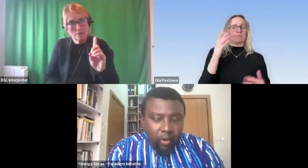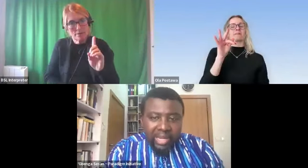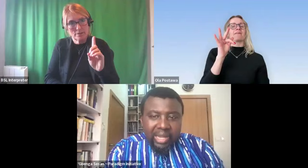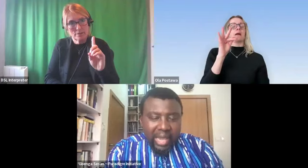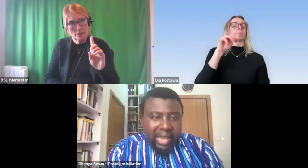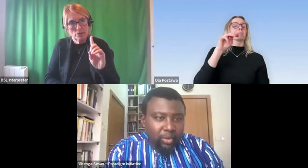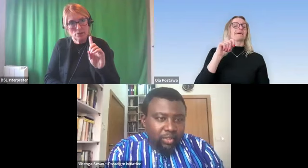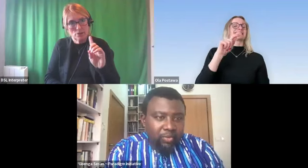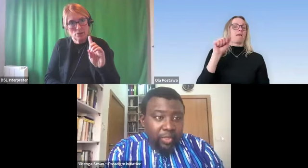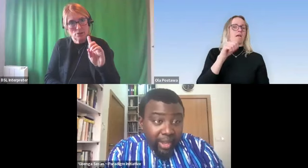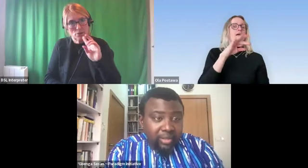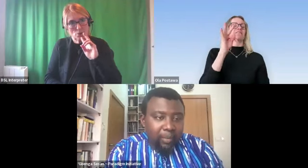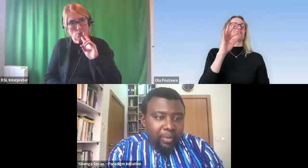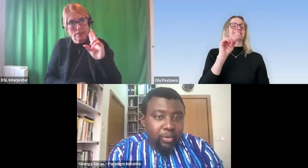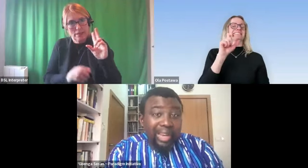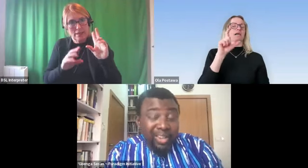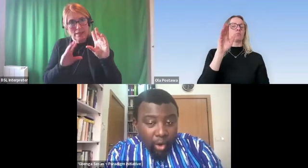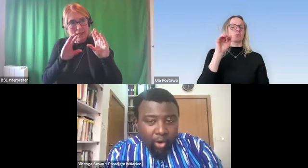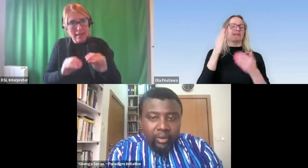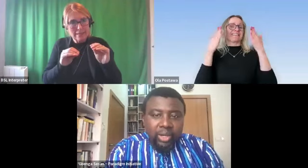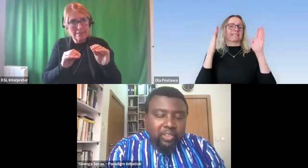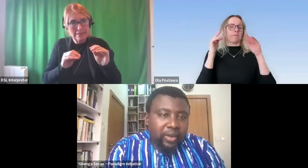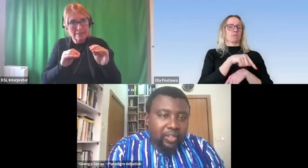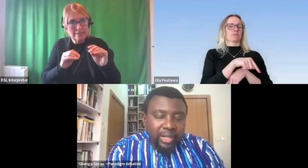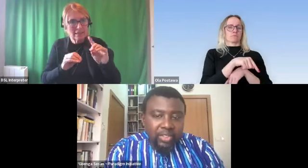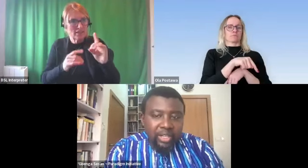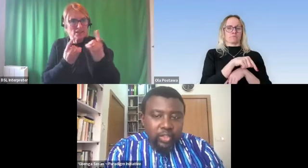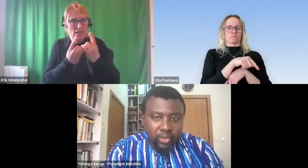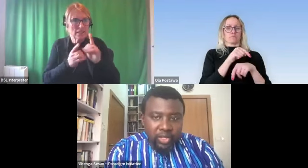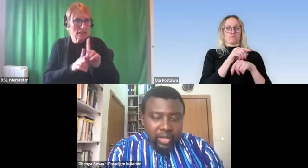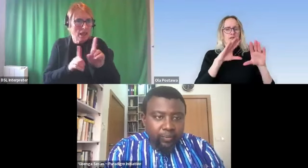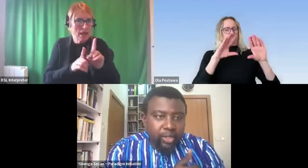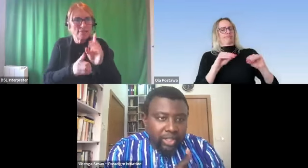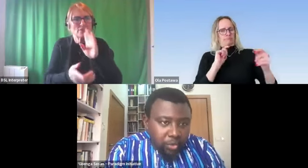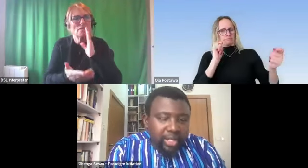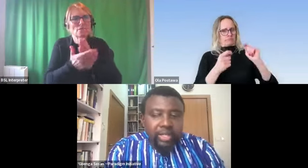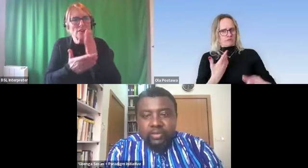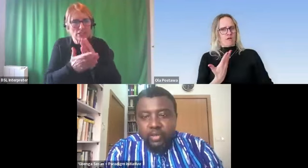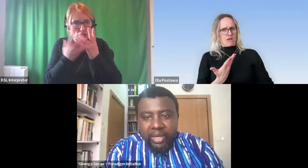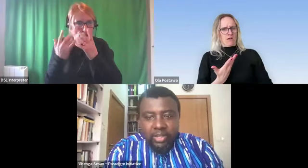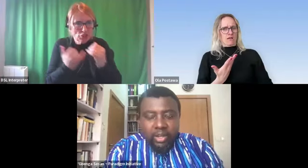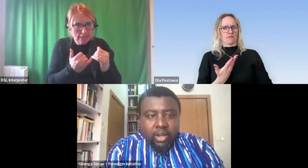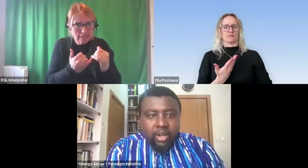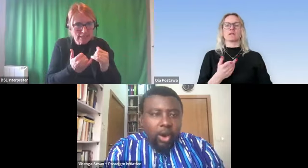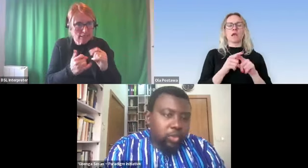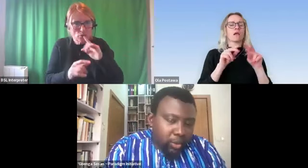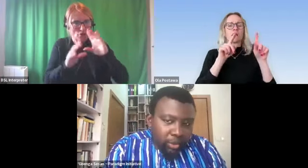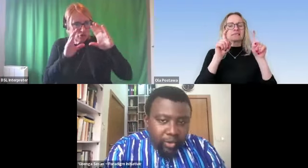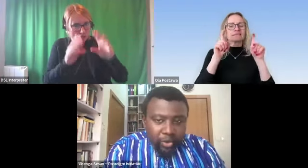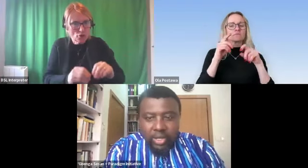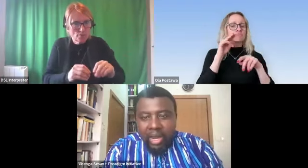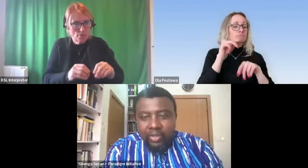tweak or bring an end to some of the things that people relied on as far as fact-checking is concerned, a shrinking civic space.